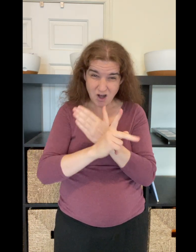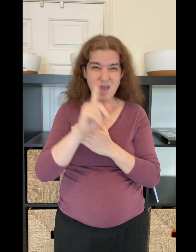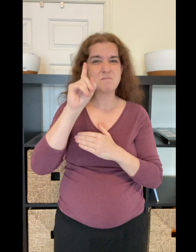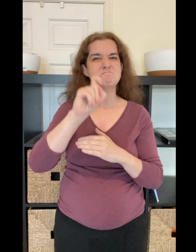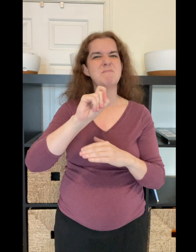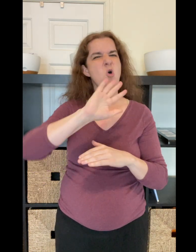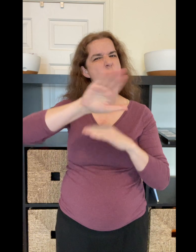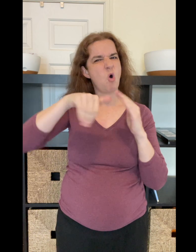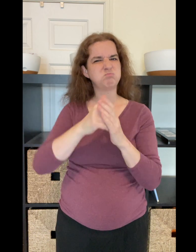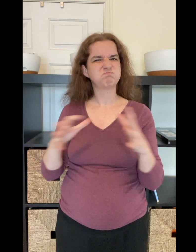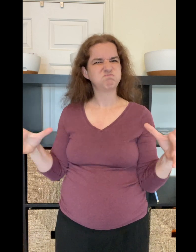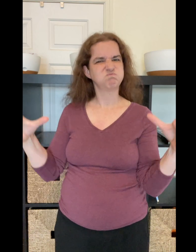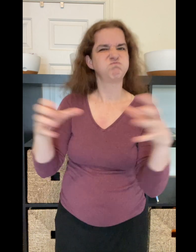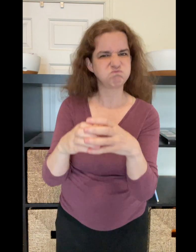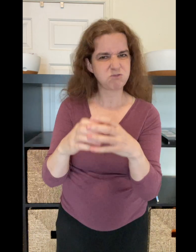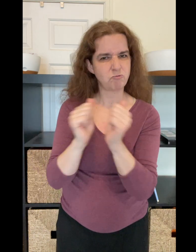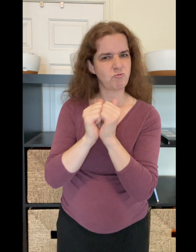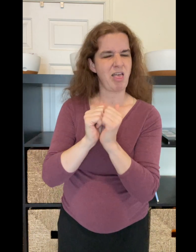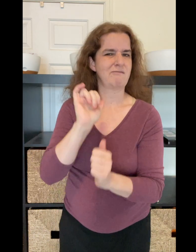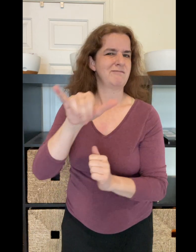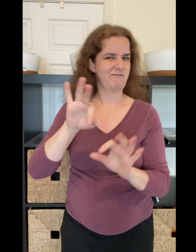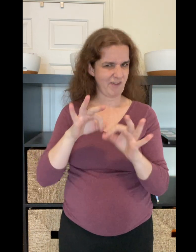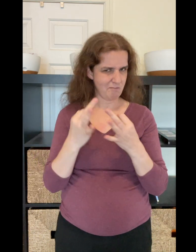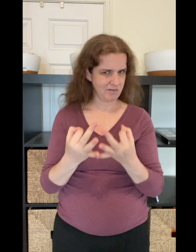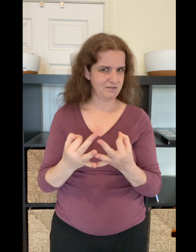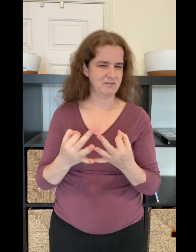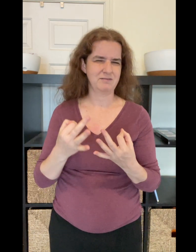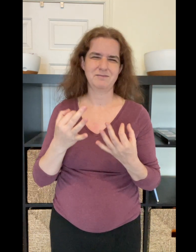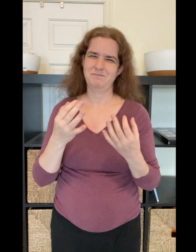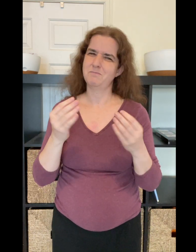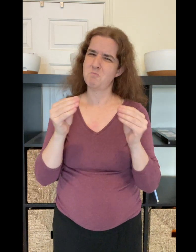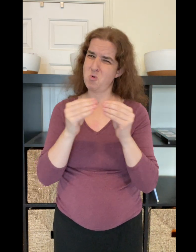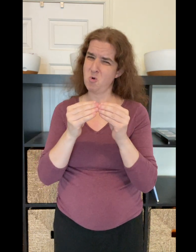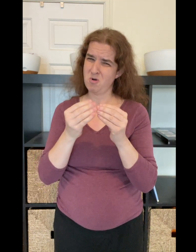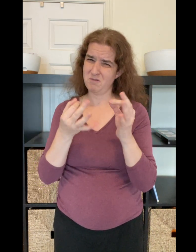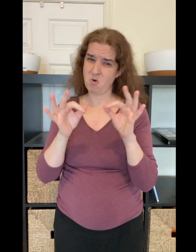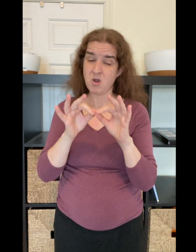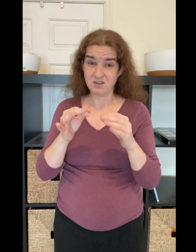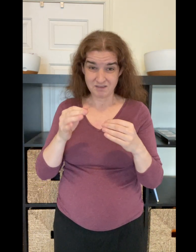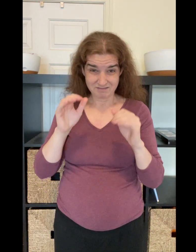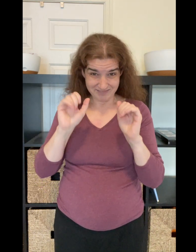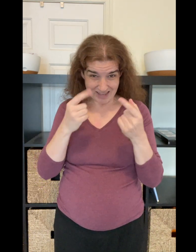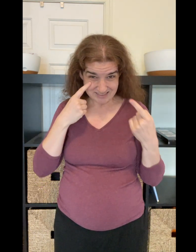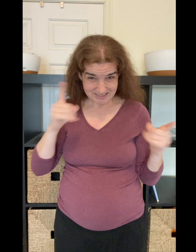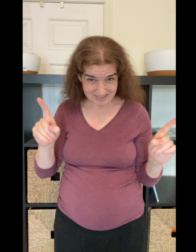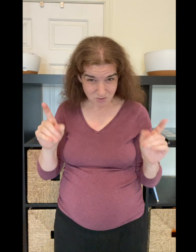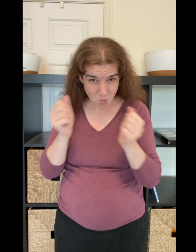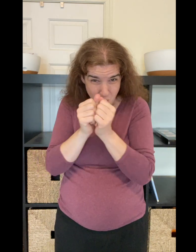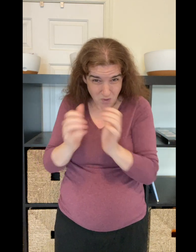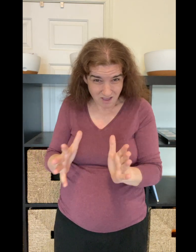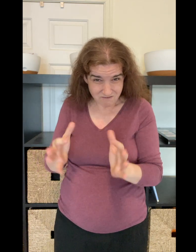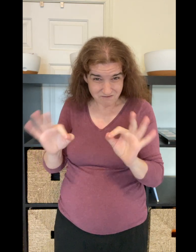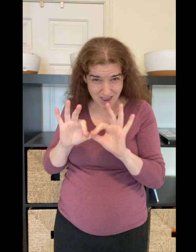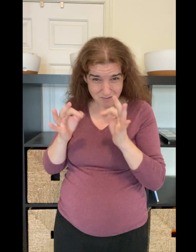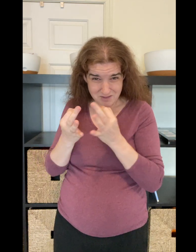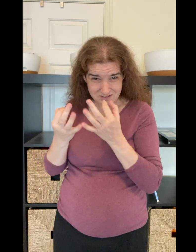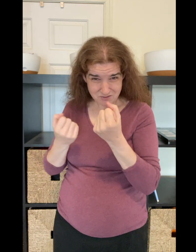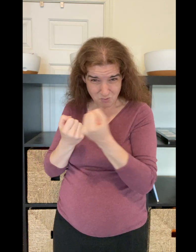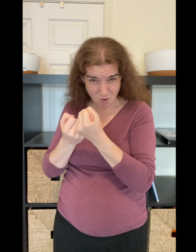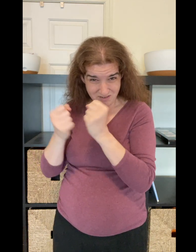healthy. So educational programs need to be focused on having the entire family together. Is it possible for one